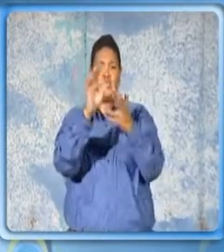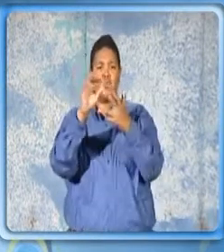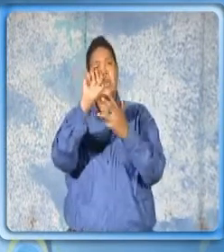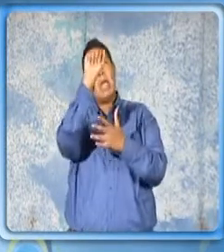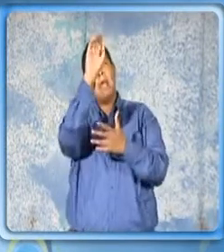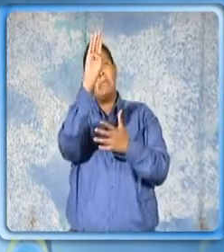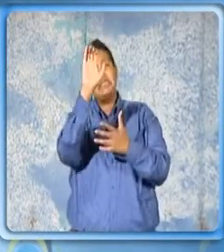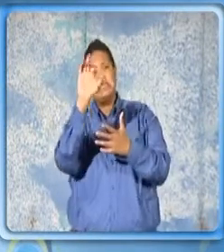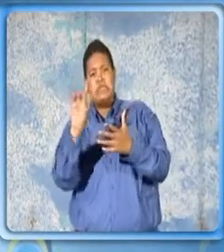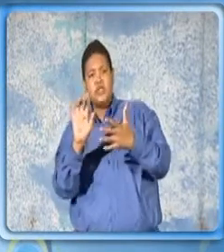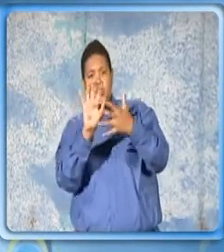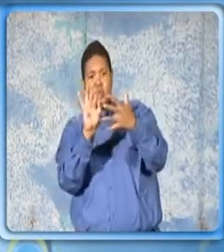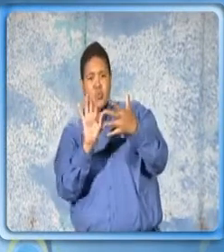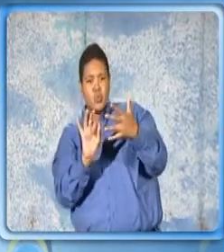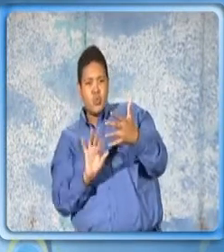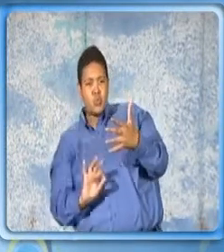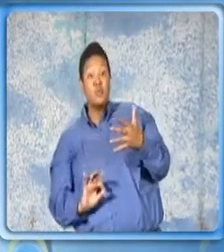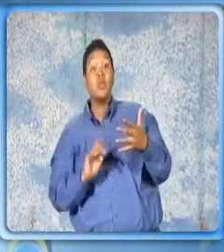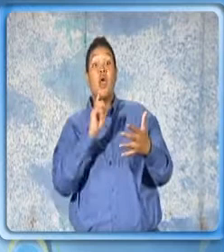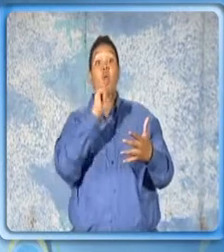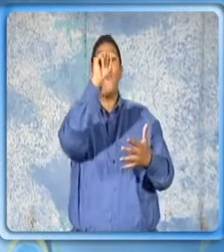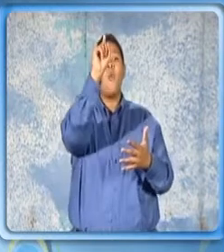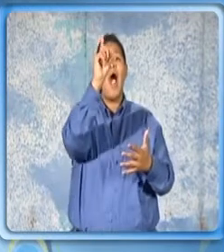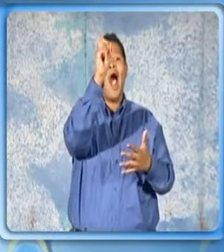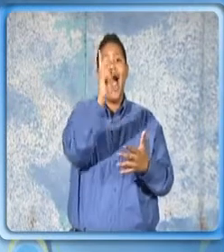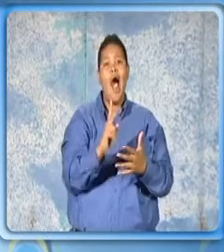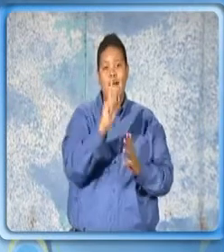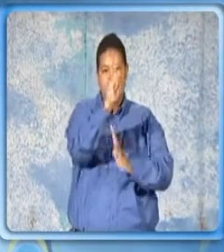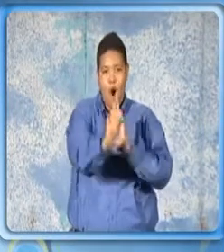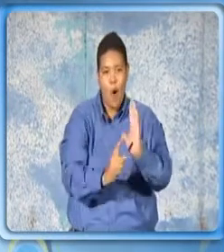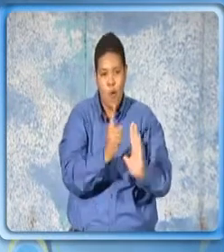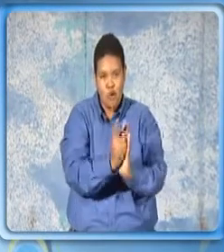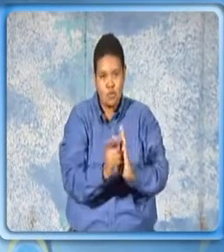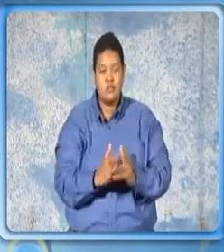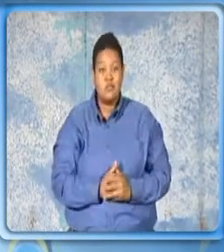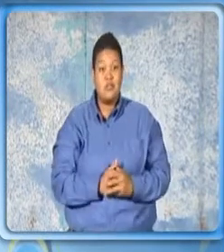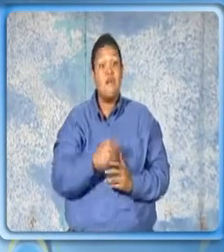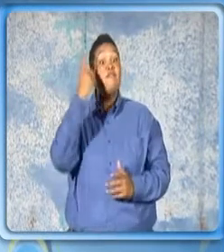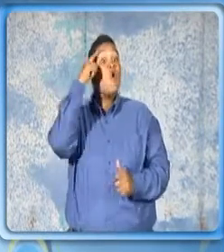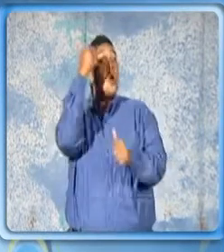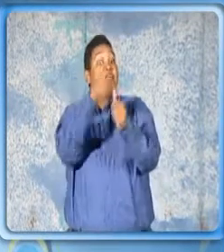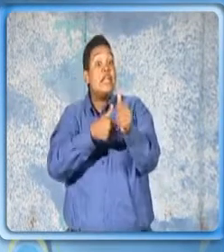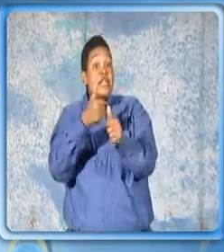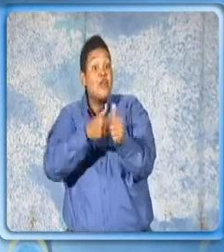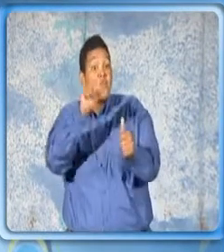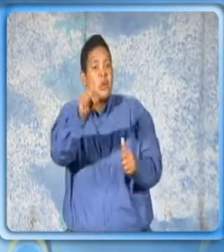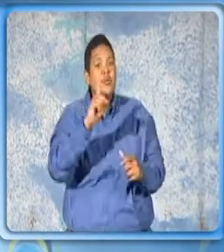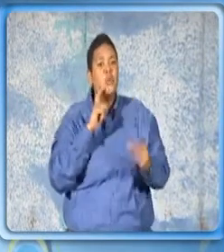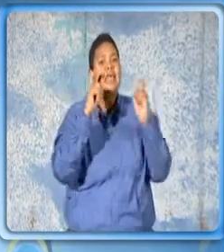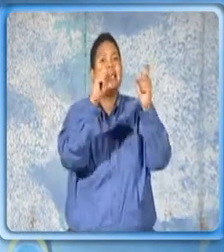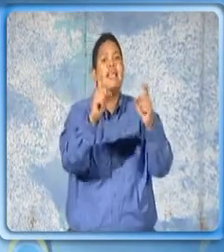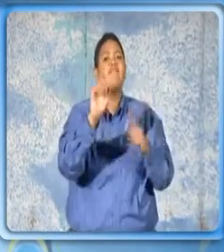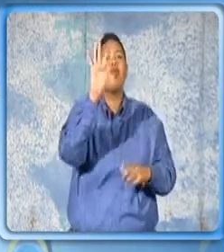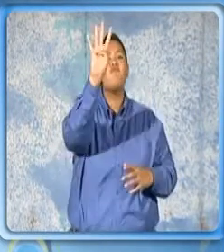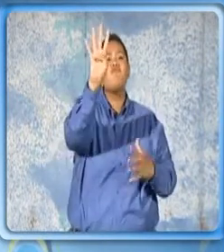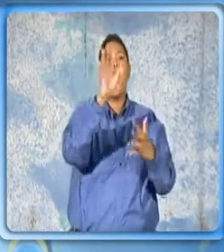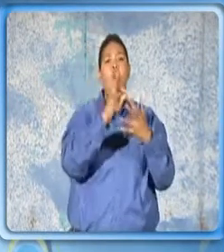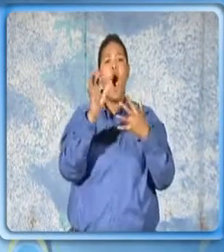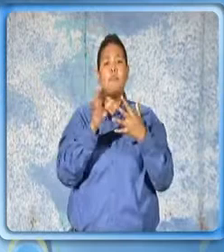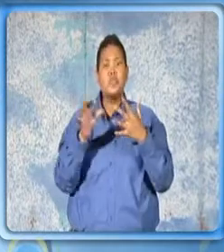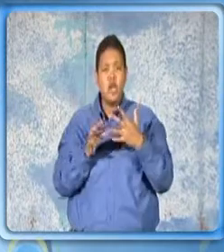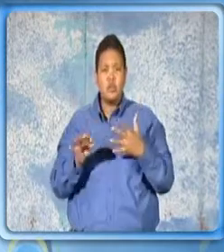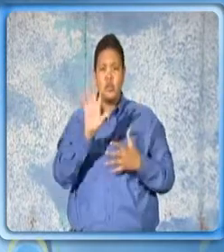be completed within 1.5 hours. For each question, you will be given 4 options to choose